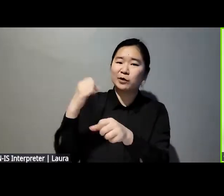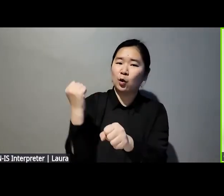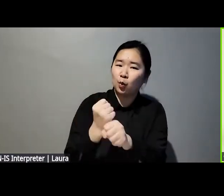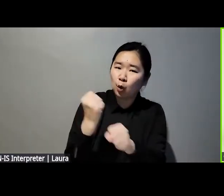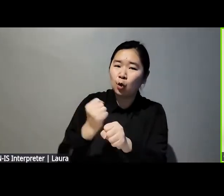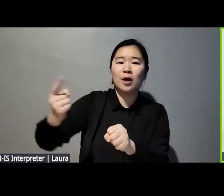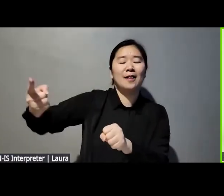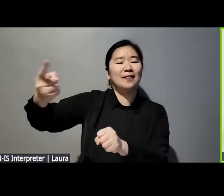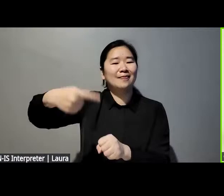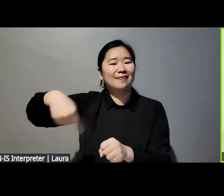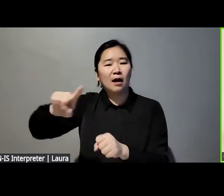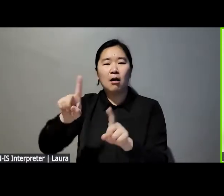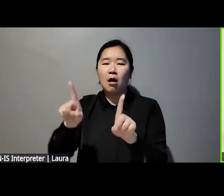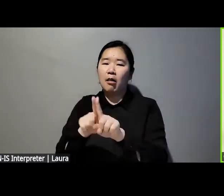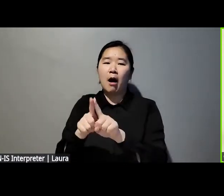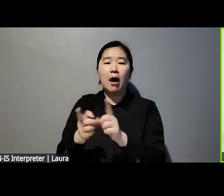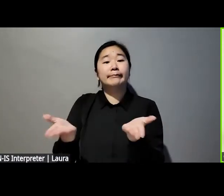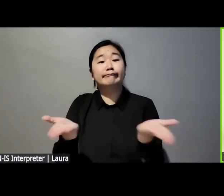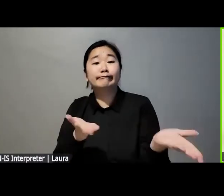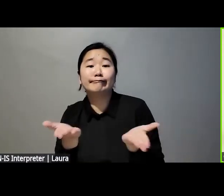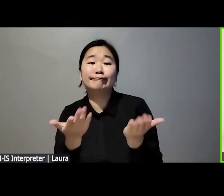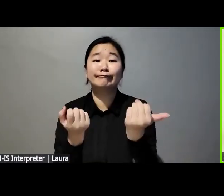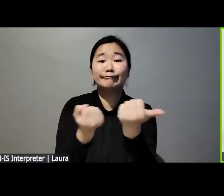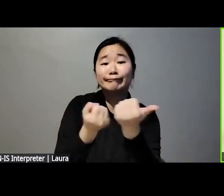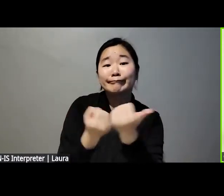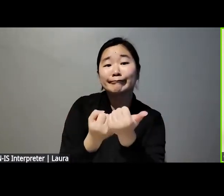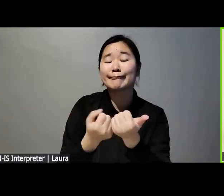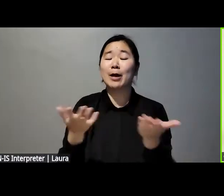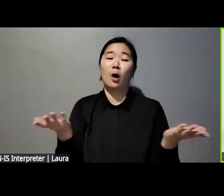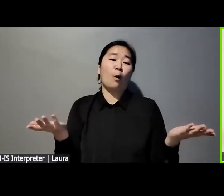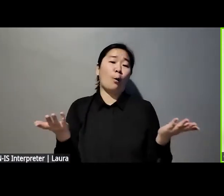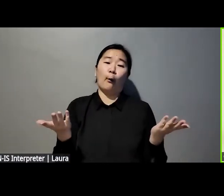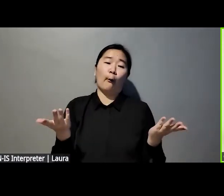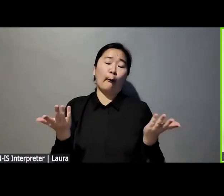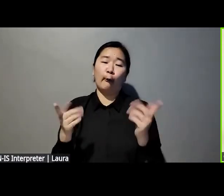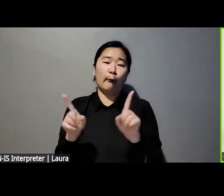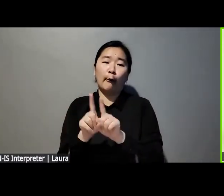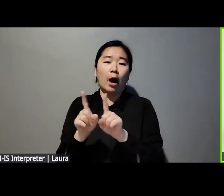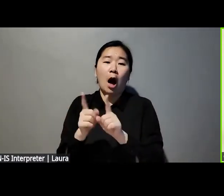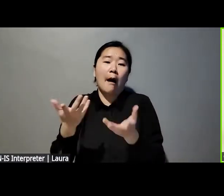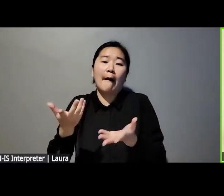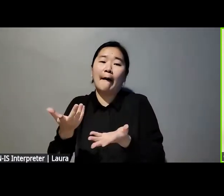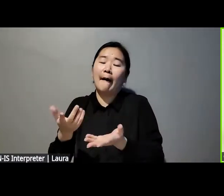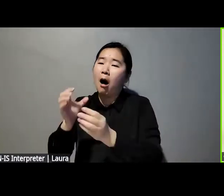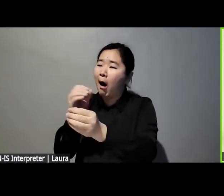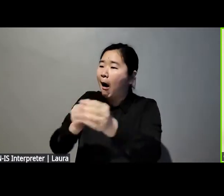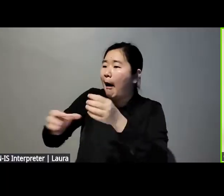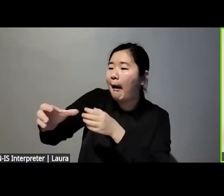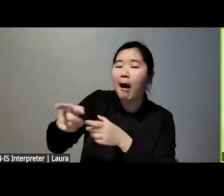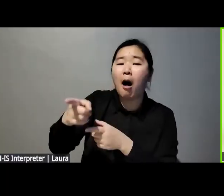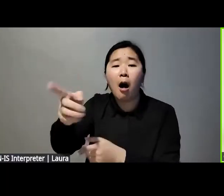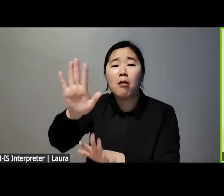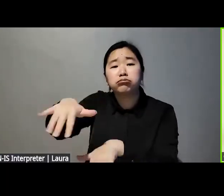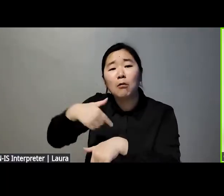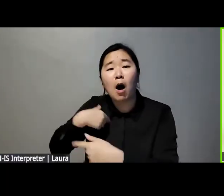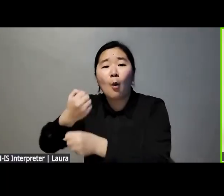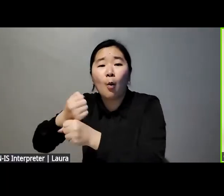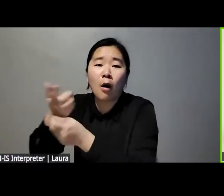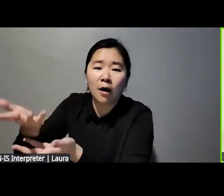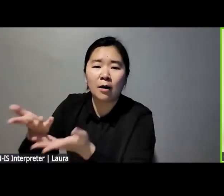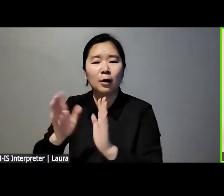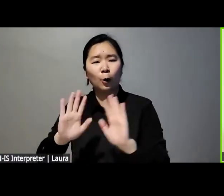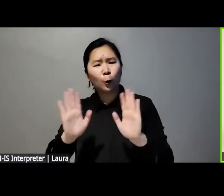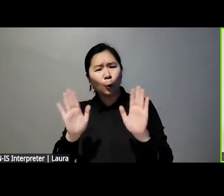groups of persons with disabilities, while others work across disability communities. And in some